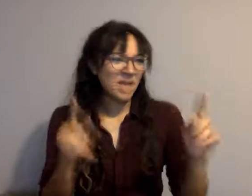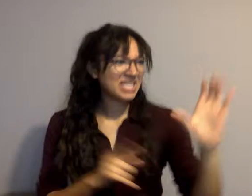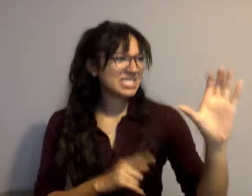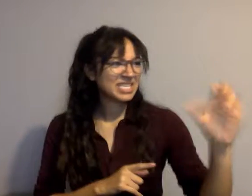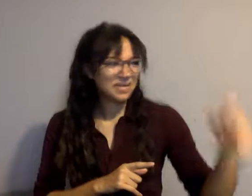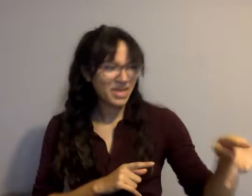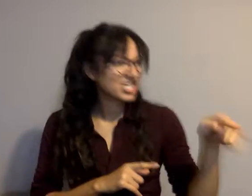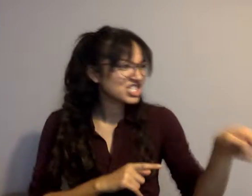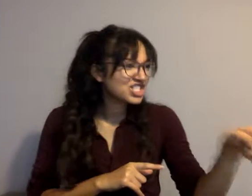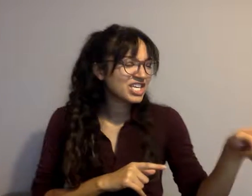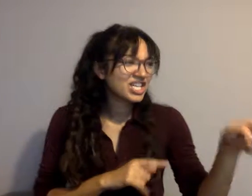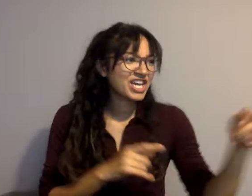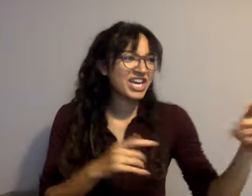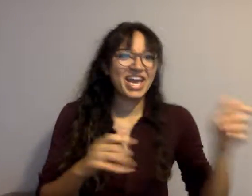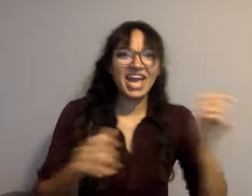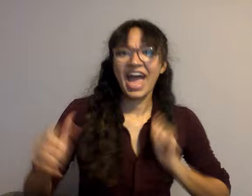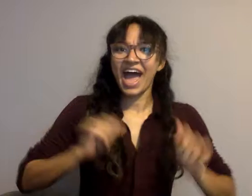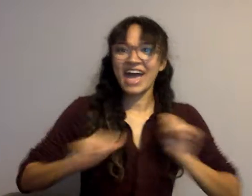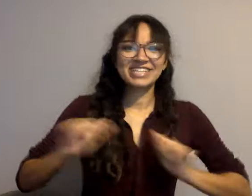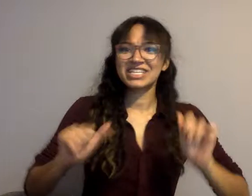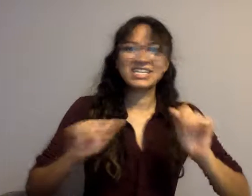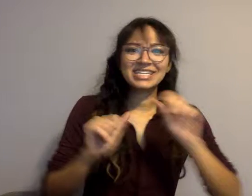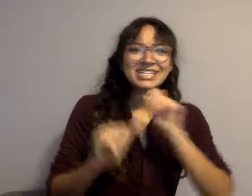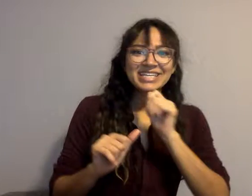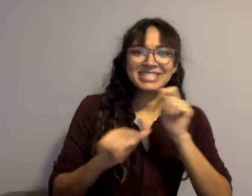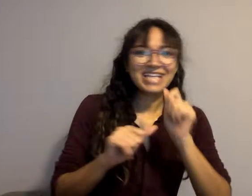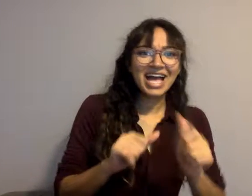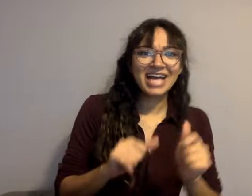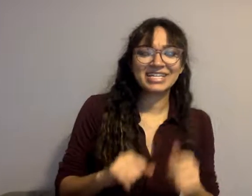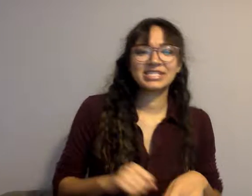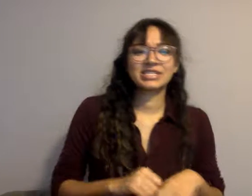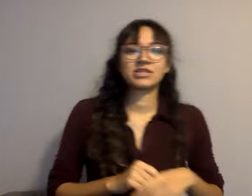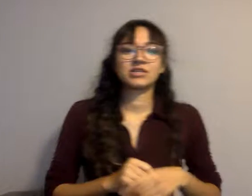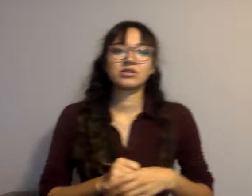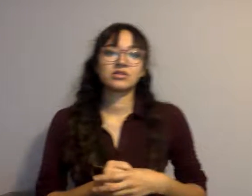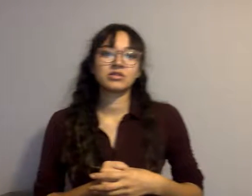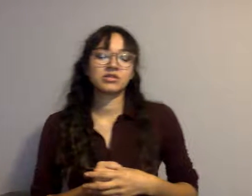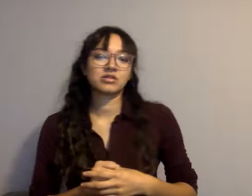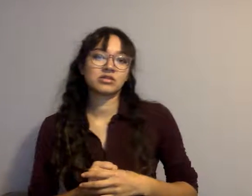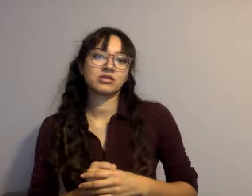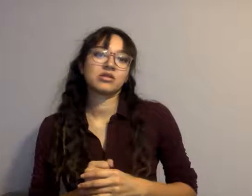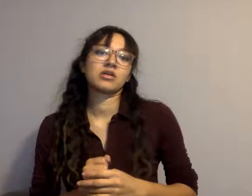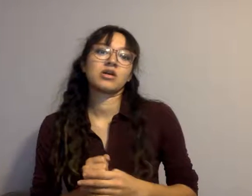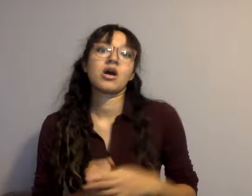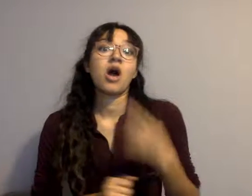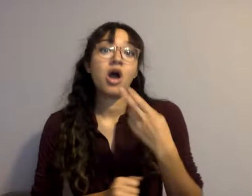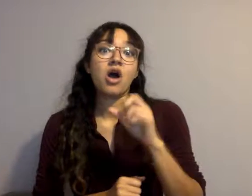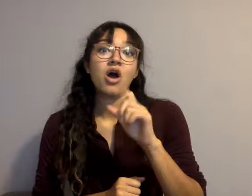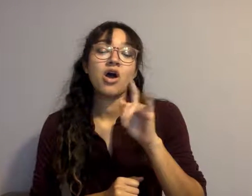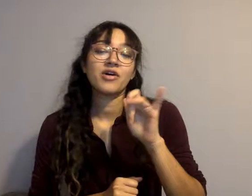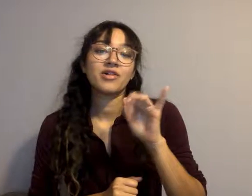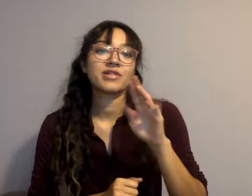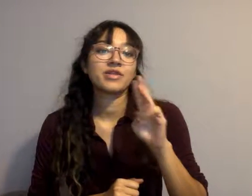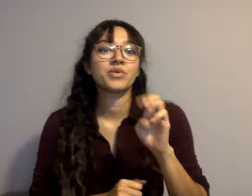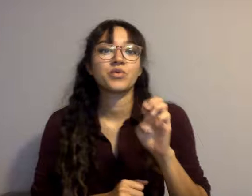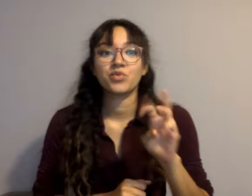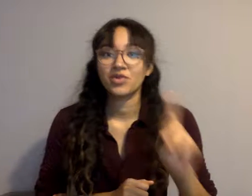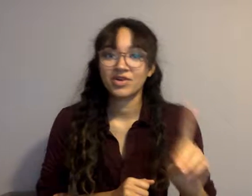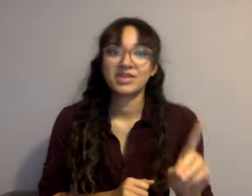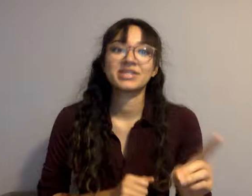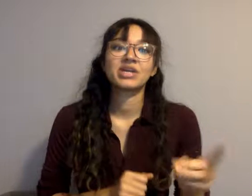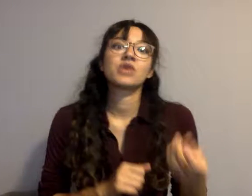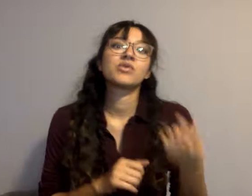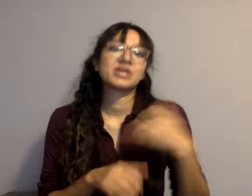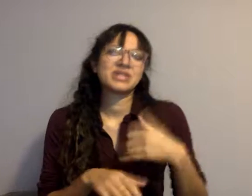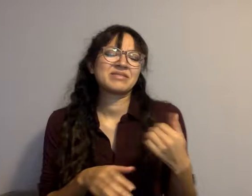actress. College was imitating life. Hollywood has a sordid history of casting able-bodied actors to